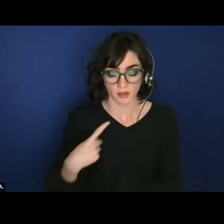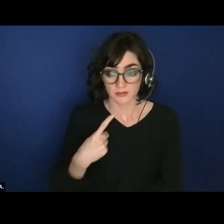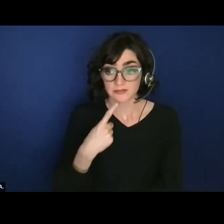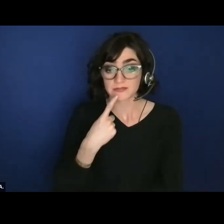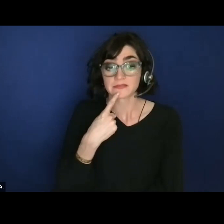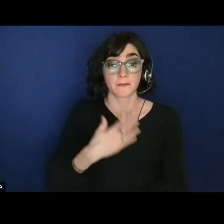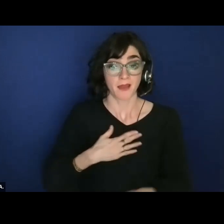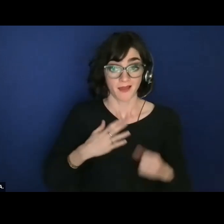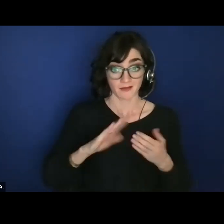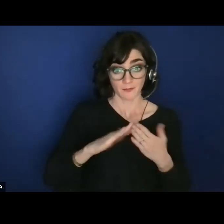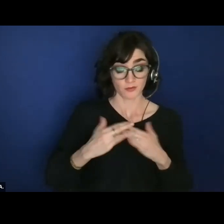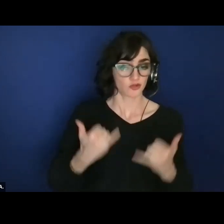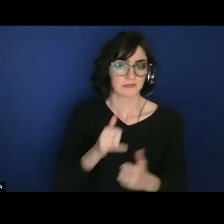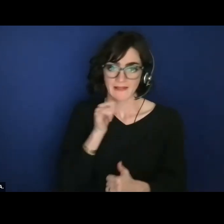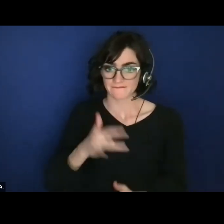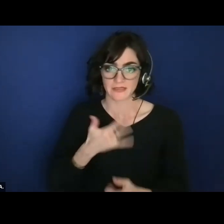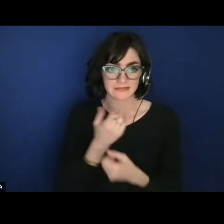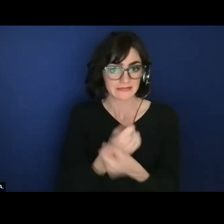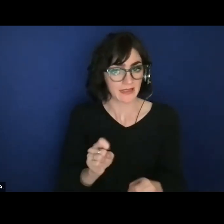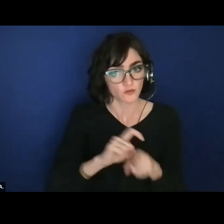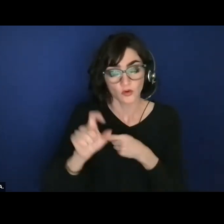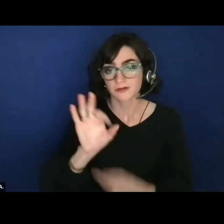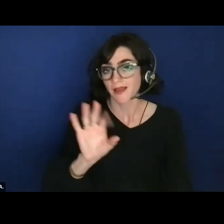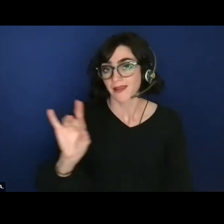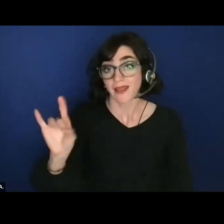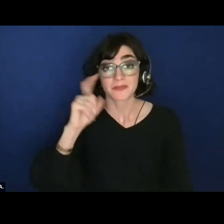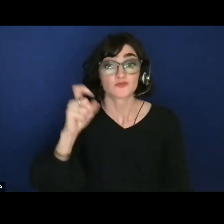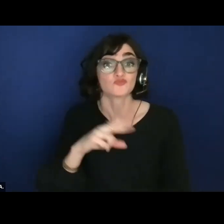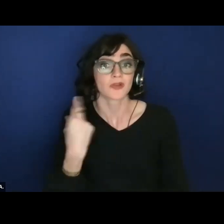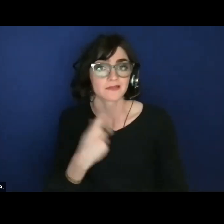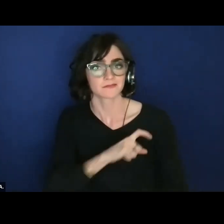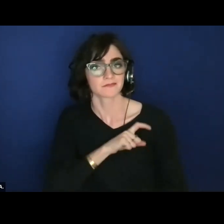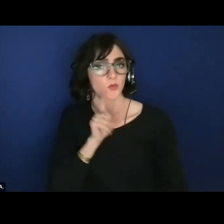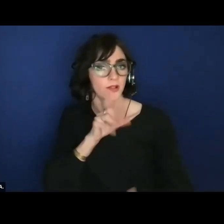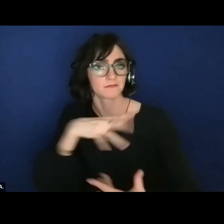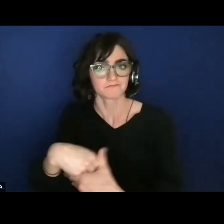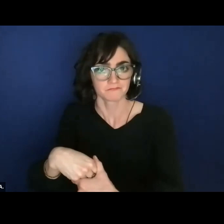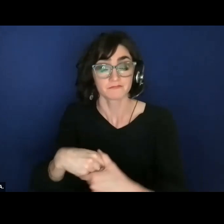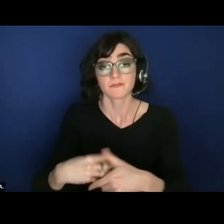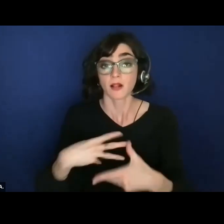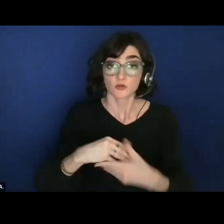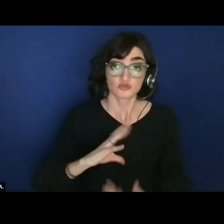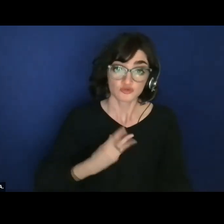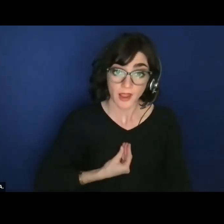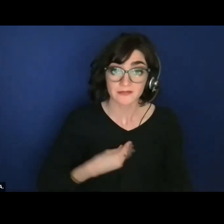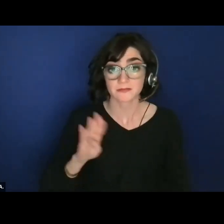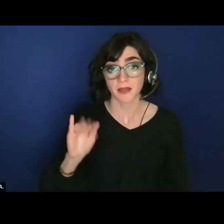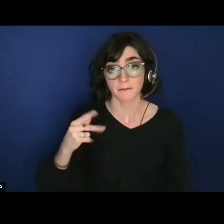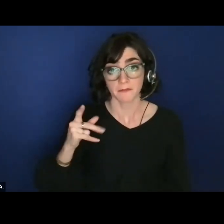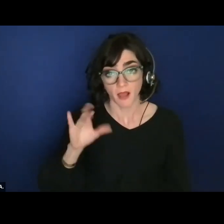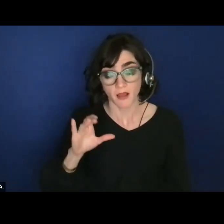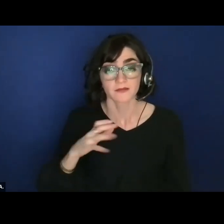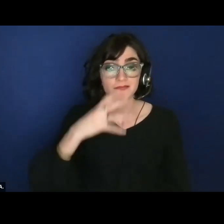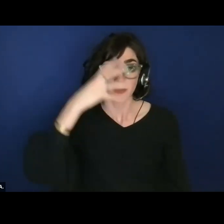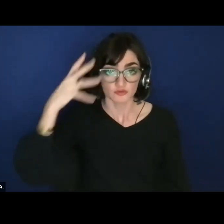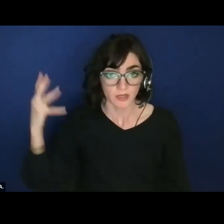currently doesn't feel safe calling 988 because there is risk of law enforcement involvement. That includes trans folks, BIPOC folks, immigrants. So